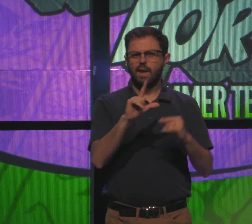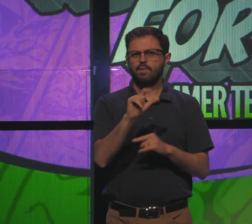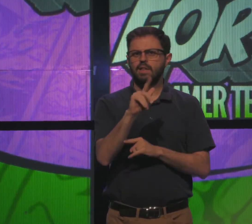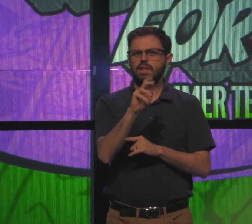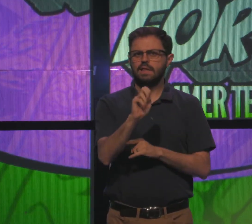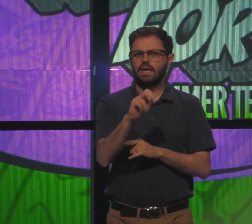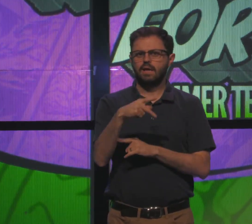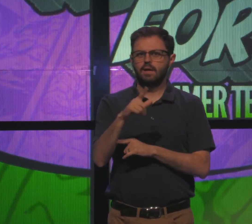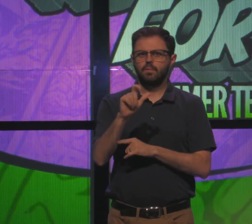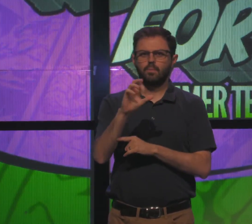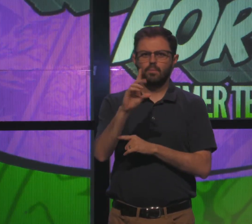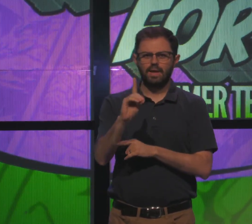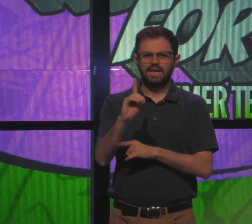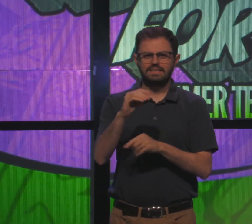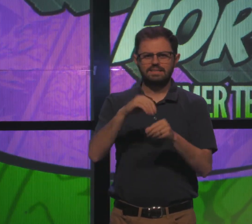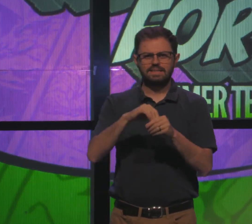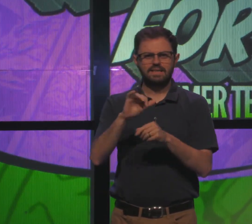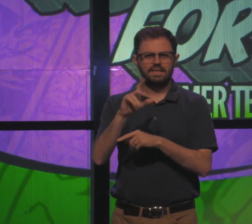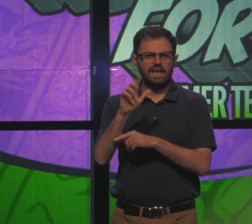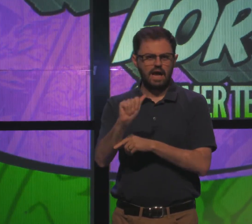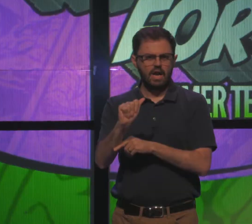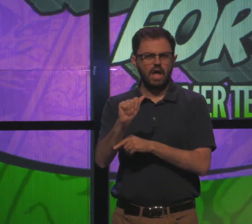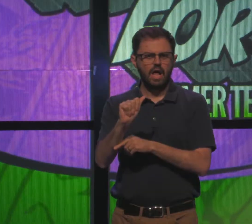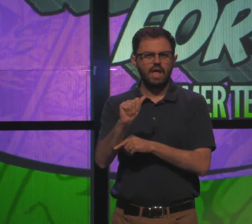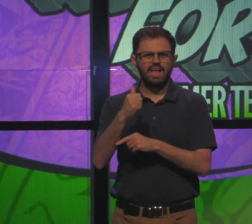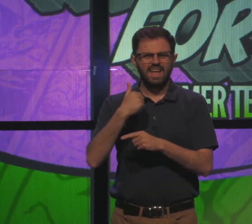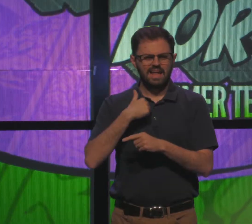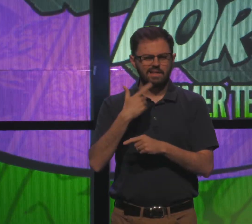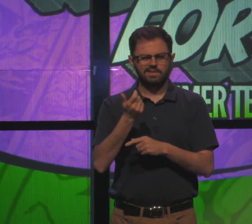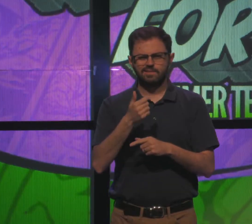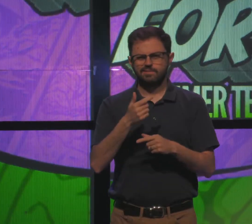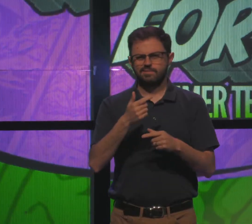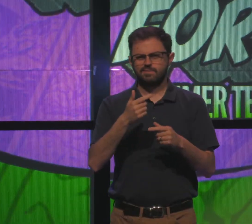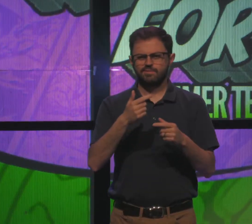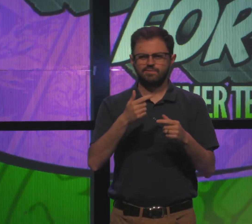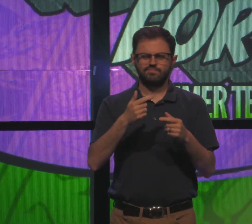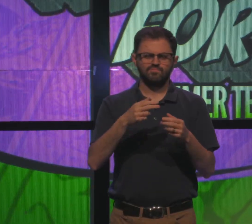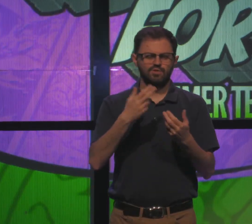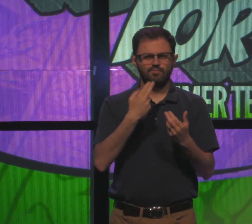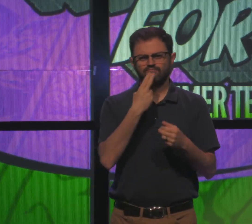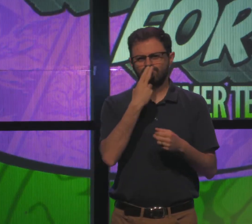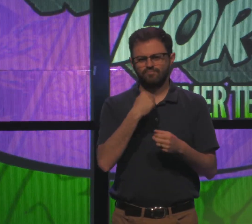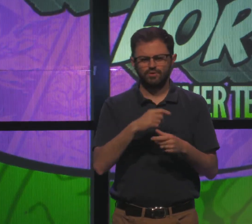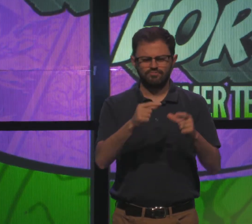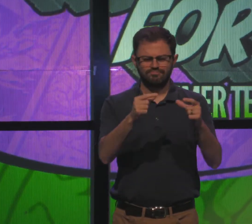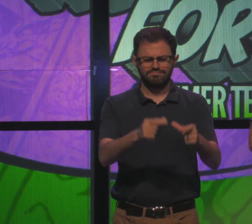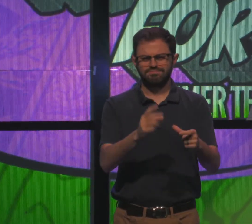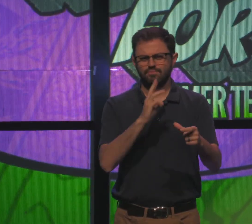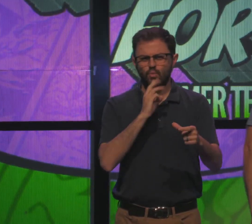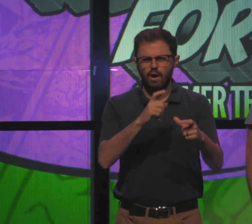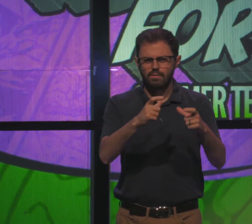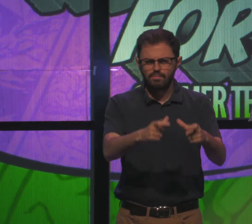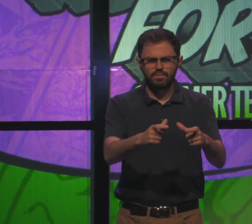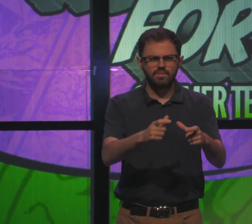where it was in Indiana, and there was this little pond in the campground that was